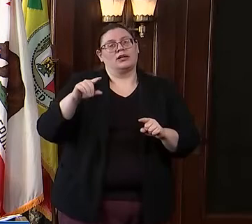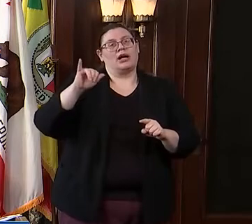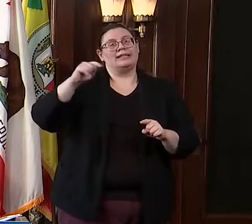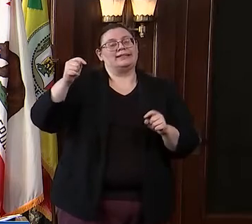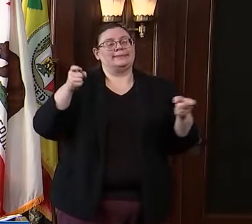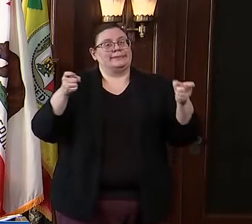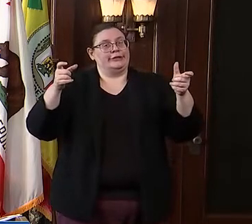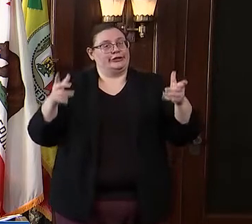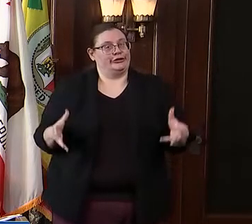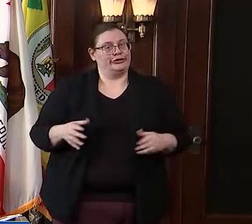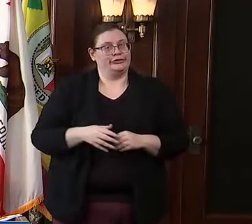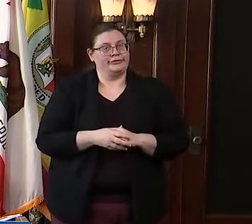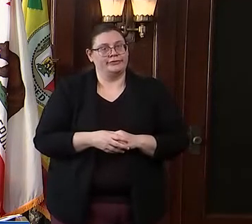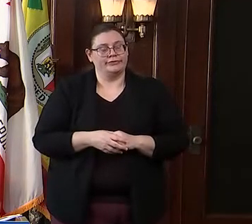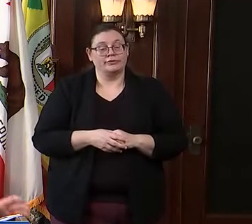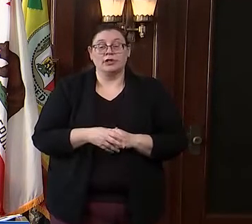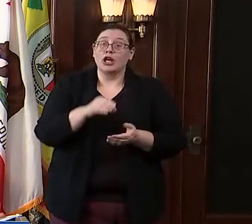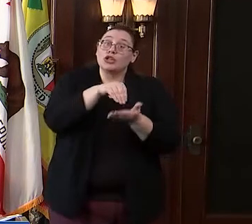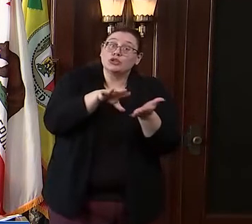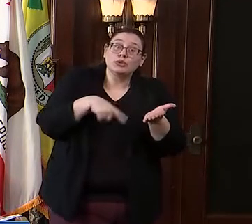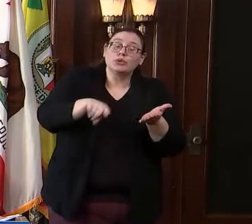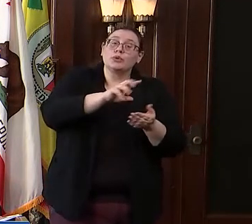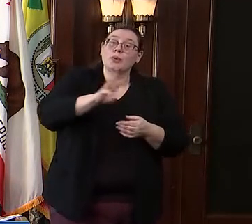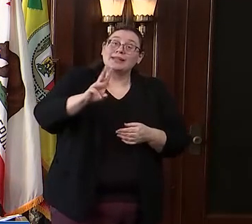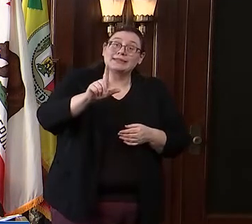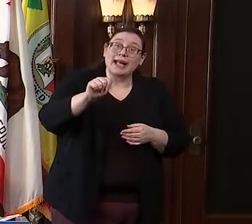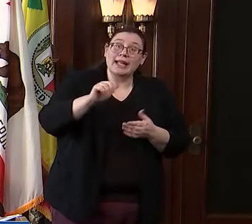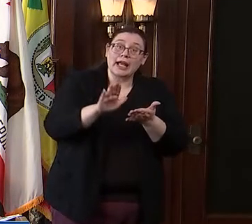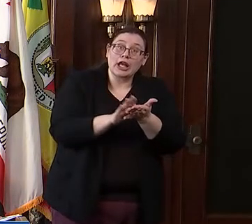manager. He'll be missed by the students at the West Los